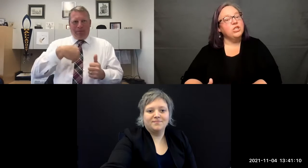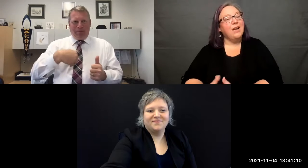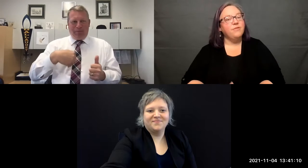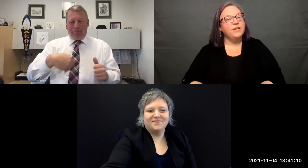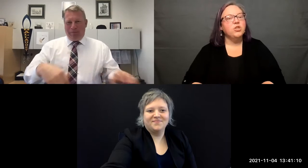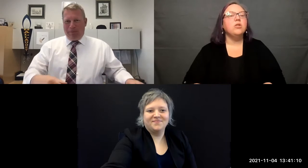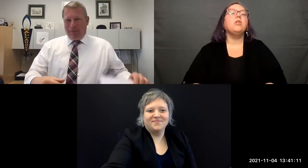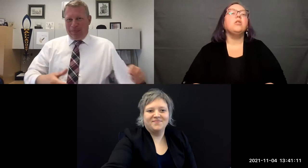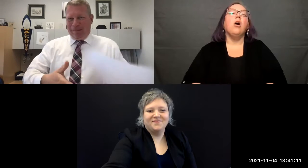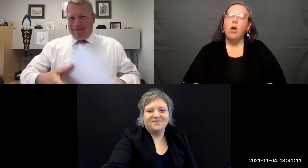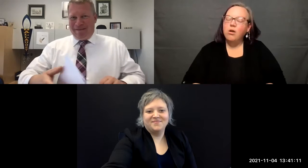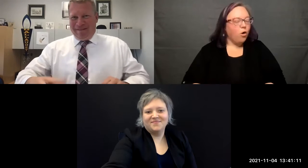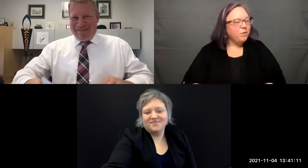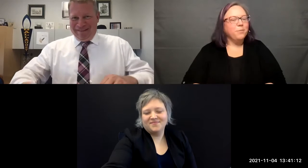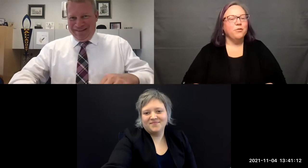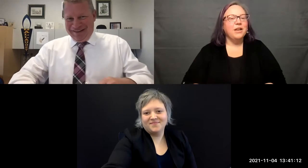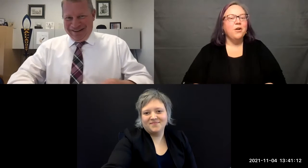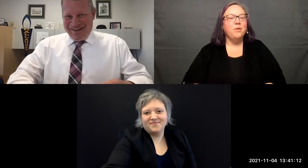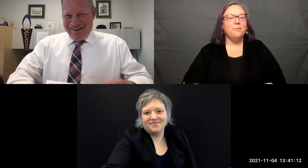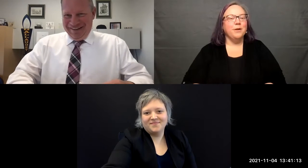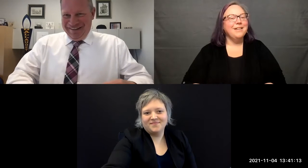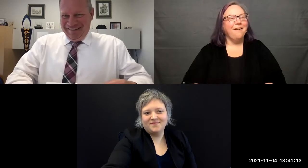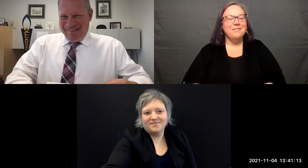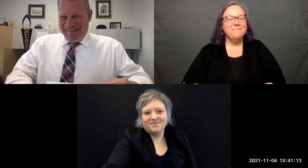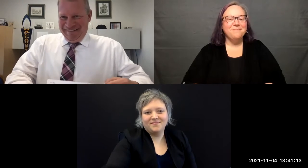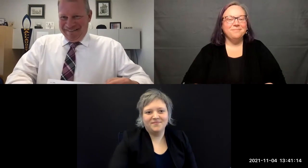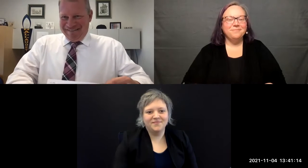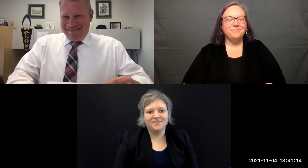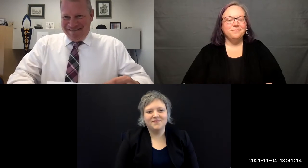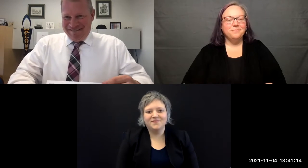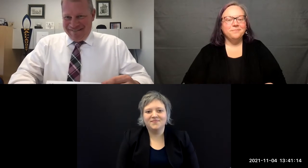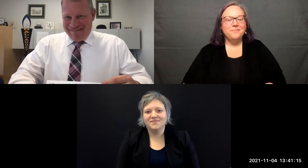chat feature or open up your video and bring it on.